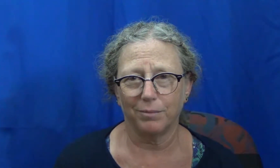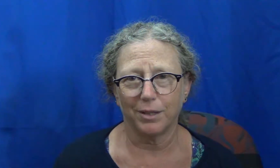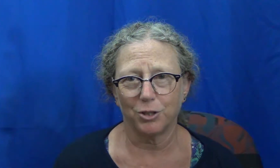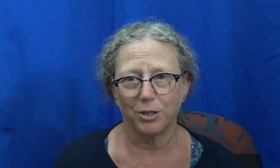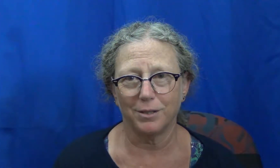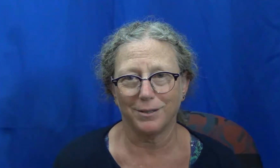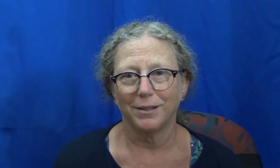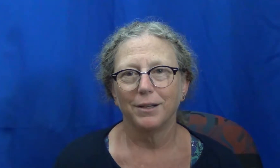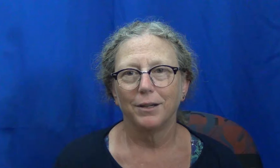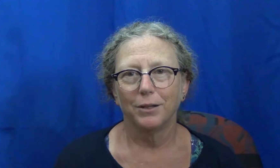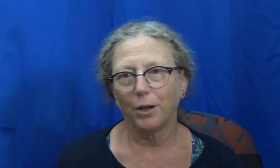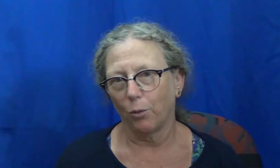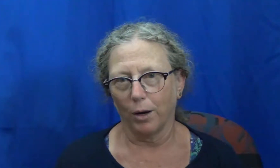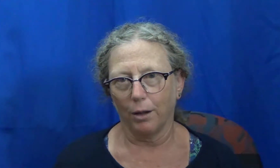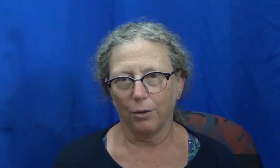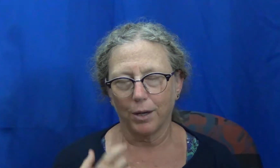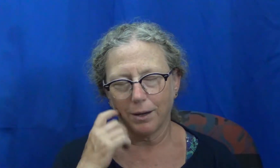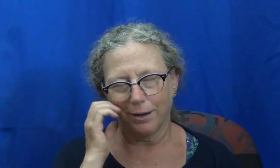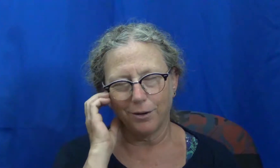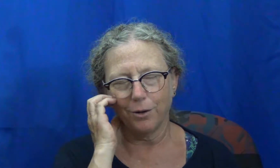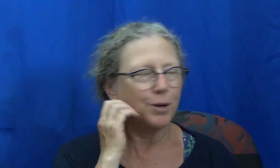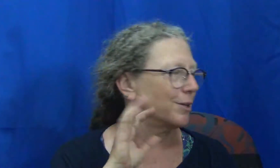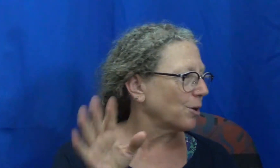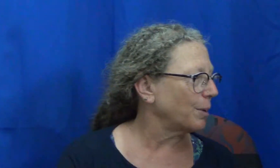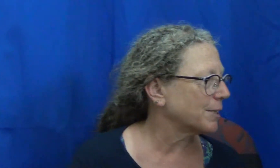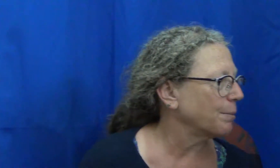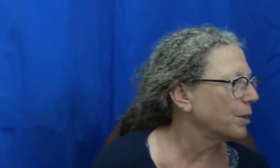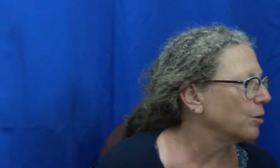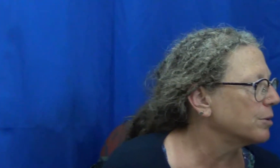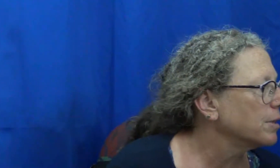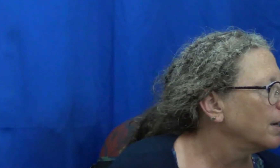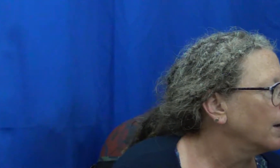that she's not wearing clothing. I don't know. So I'm going to skip those.